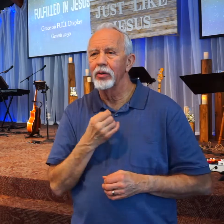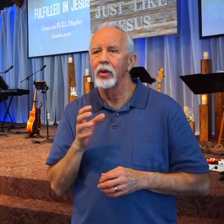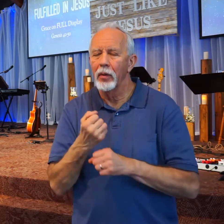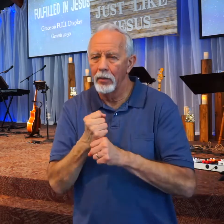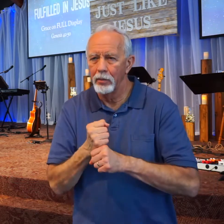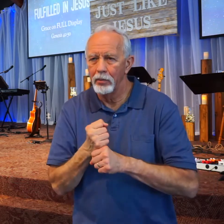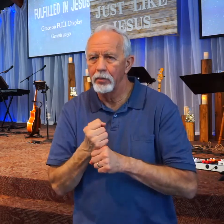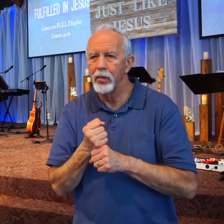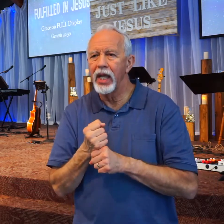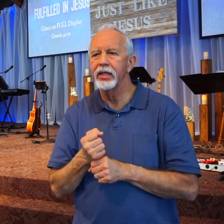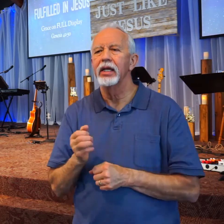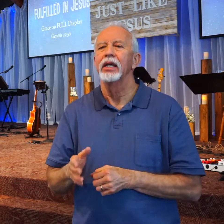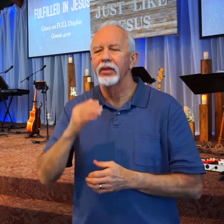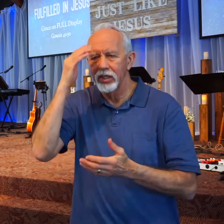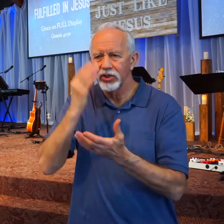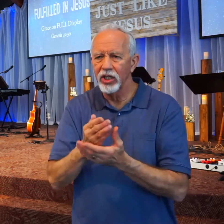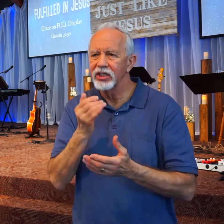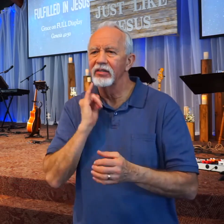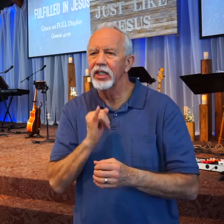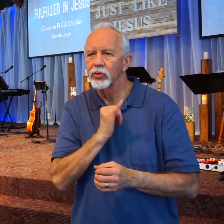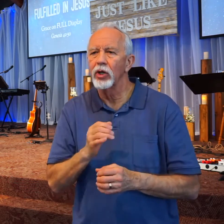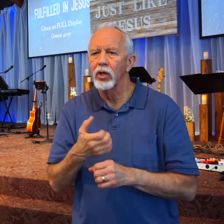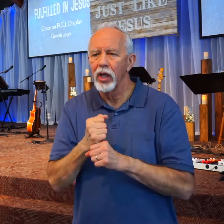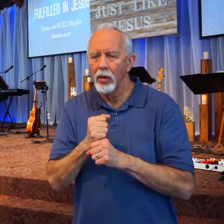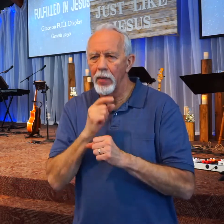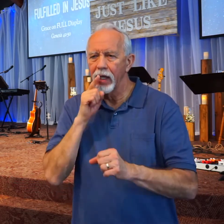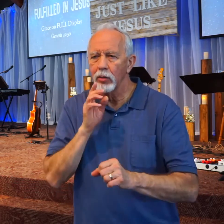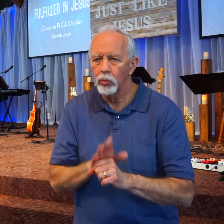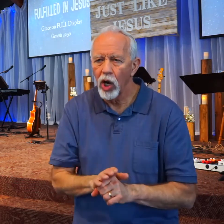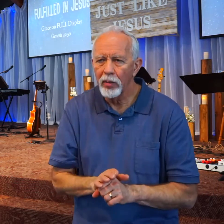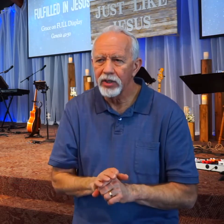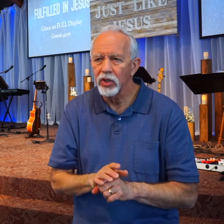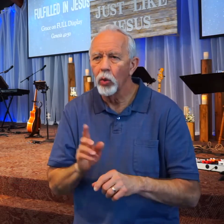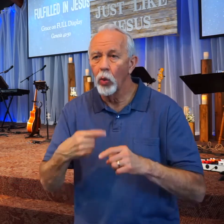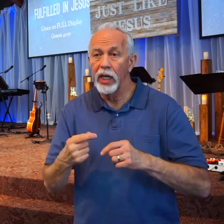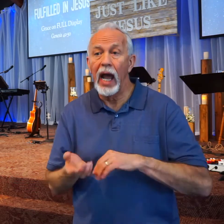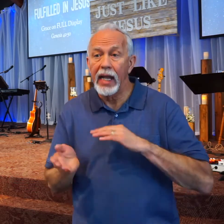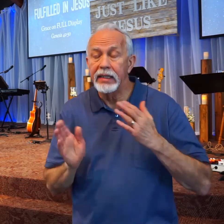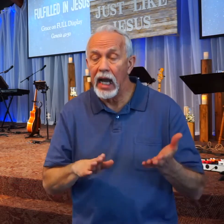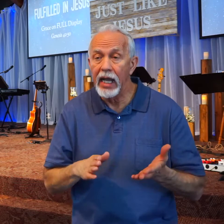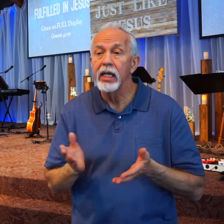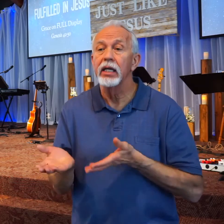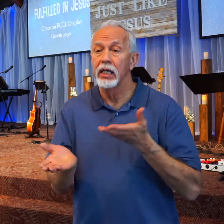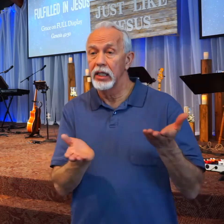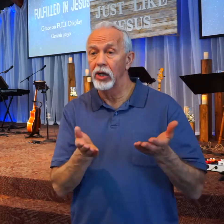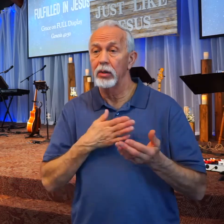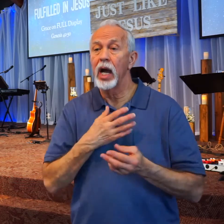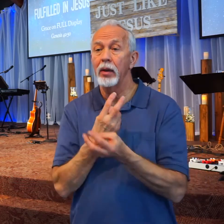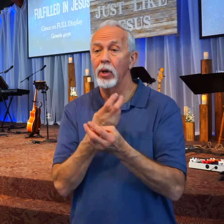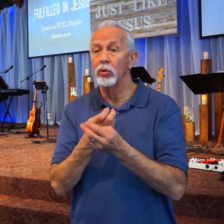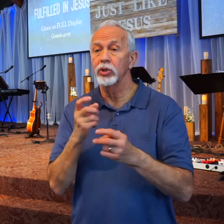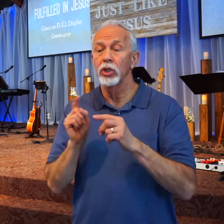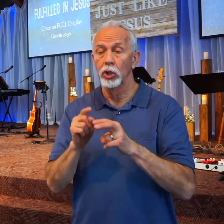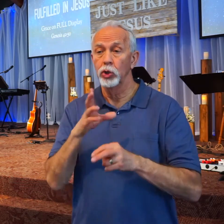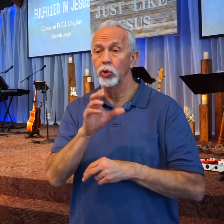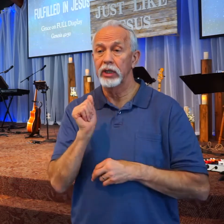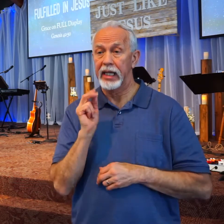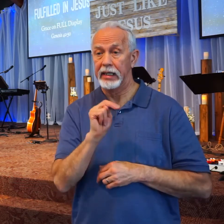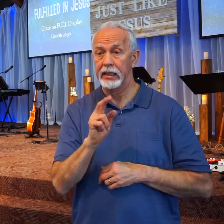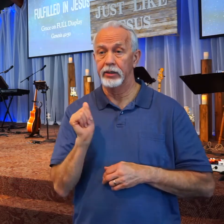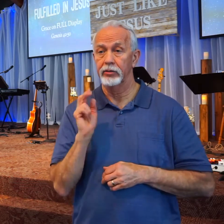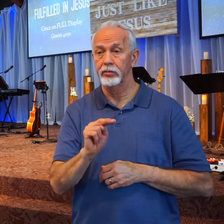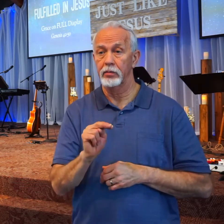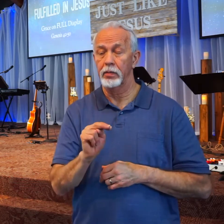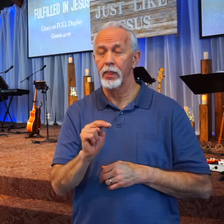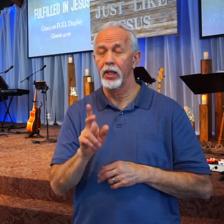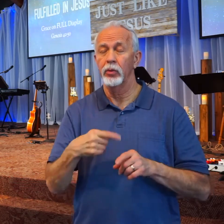oath. When God comes to your aid, carry my bones into the land of Canaan. As we come to a close